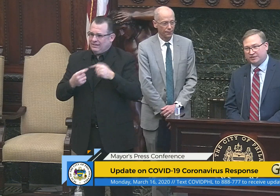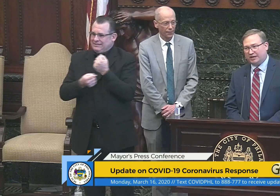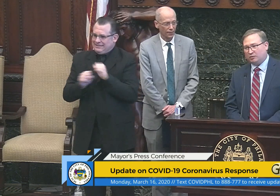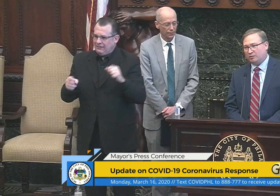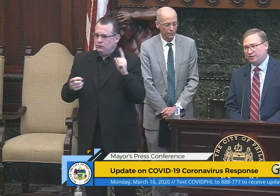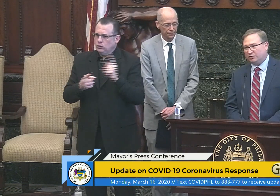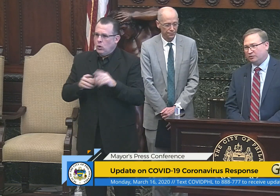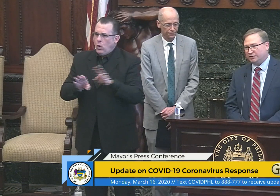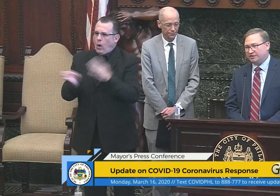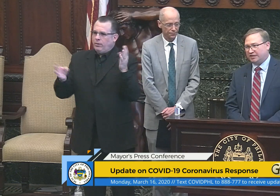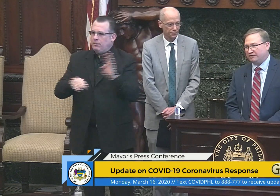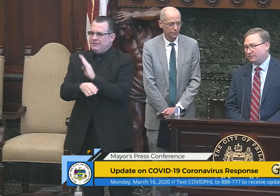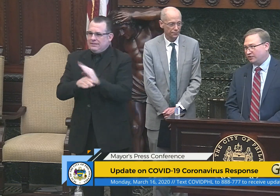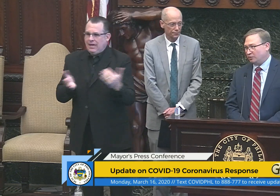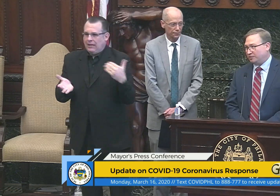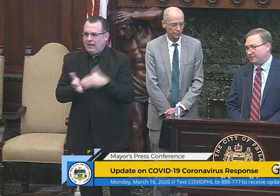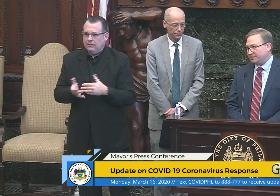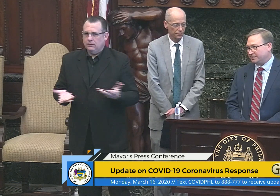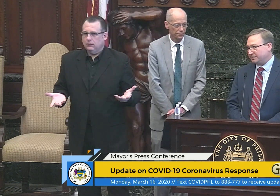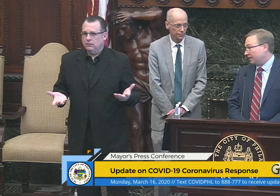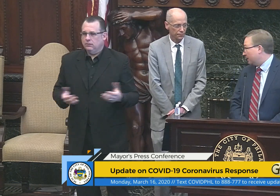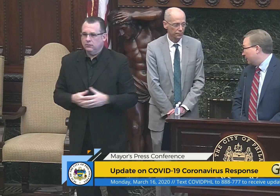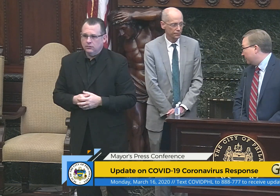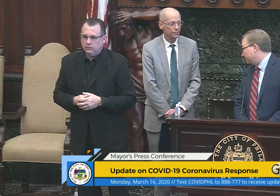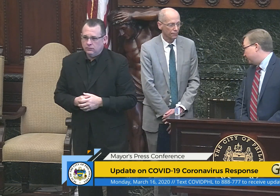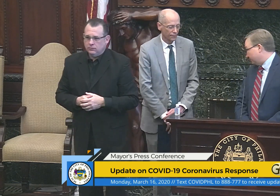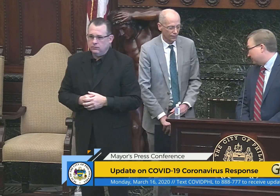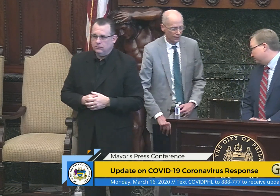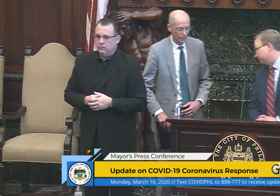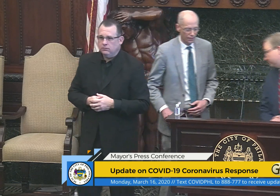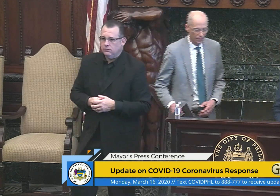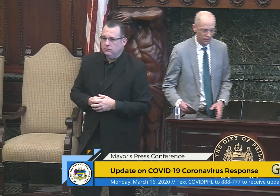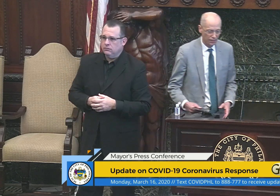The question is, how will we know it's safe to reopen businesses?